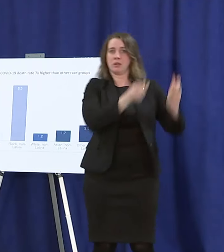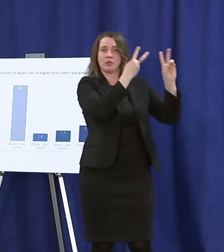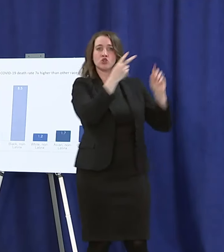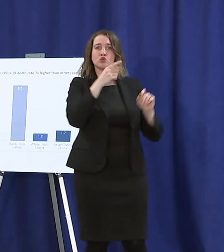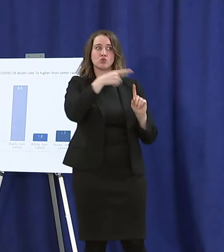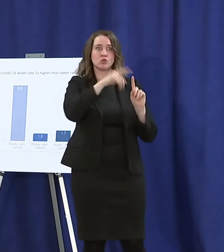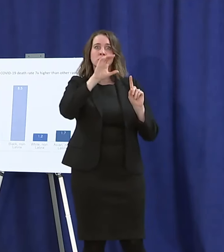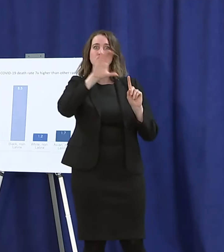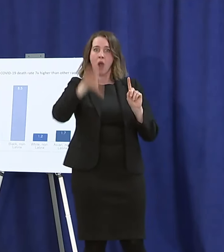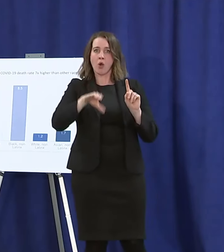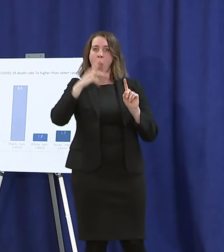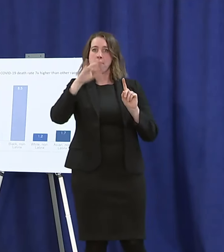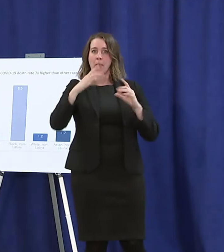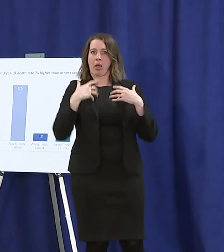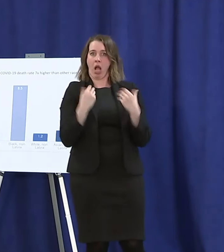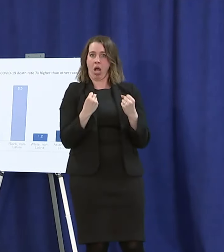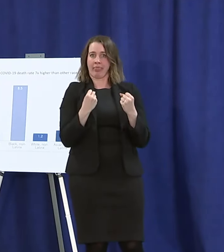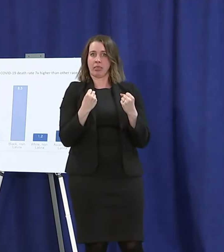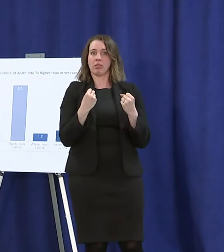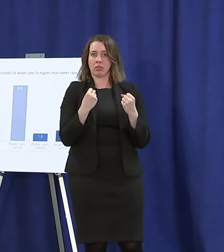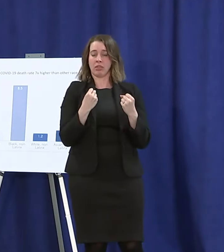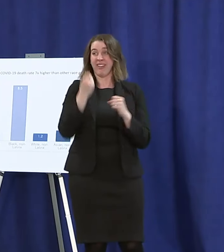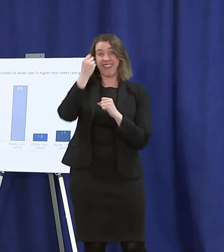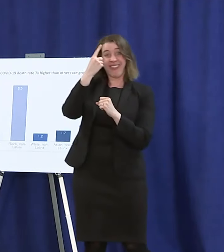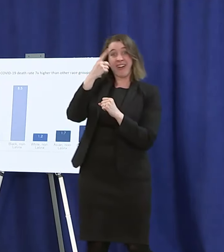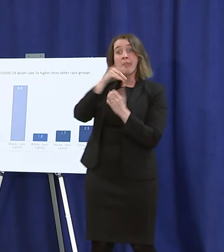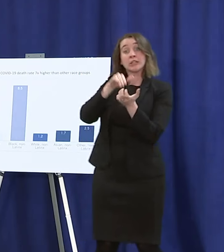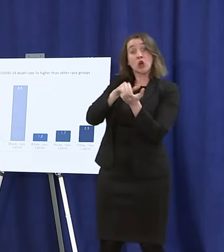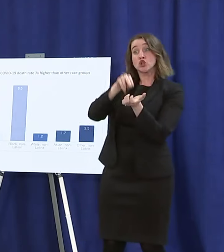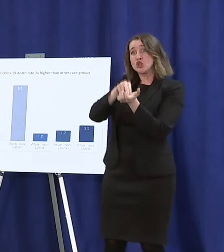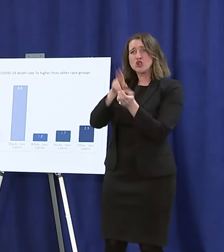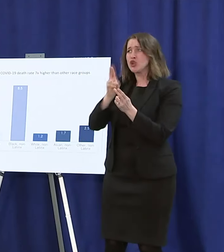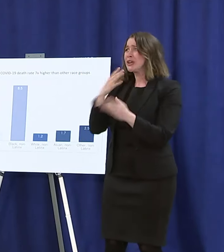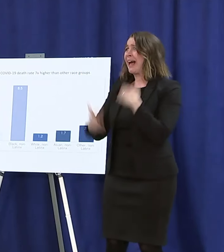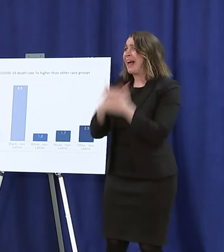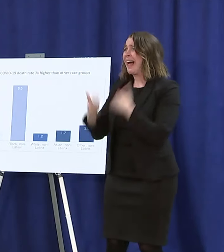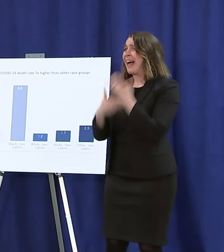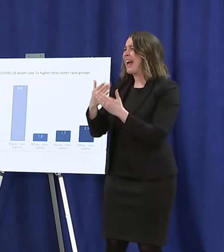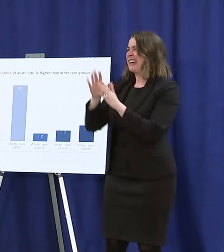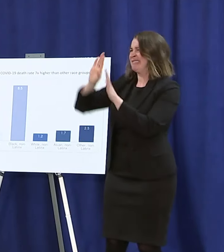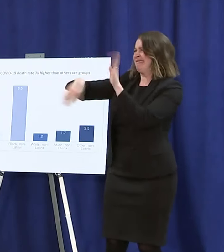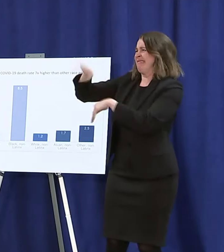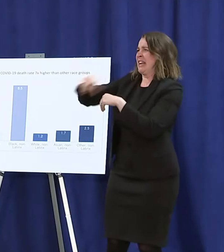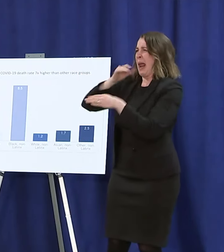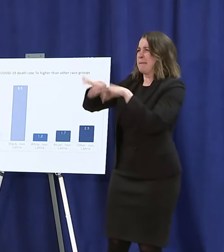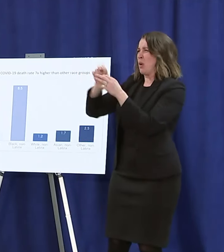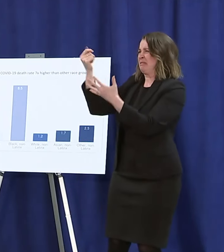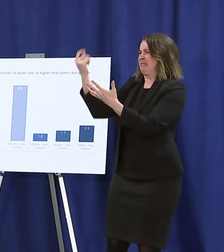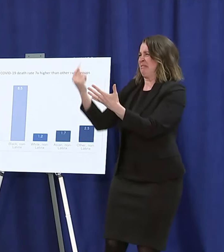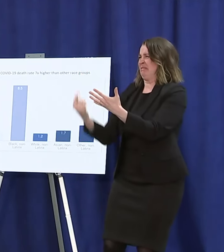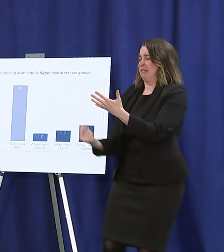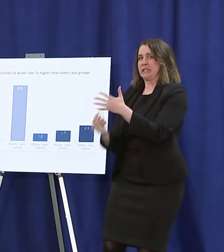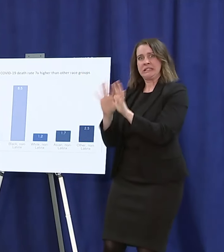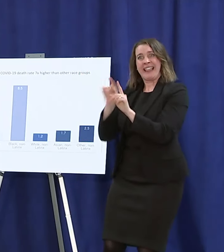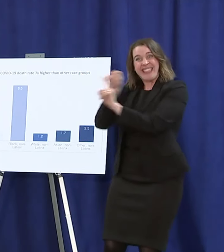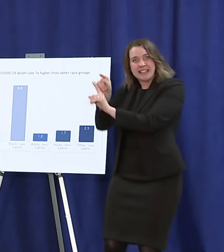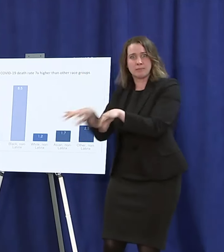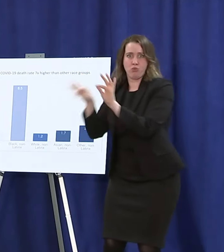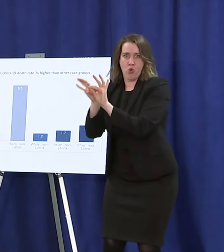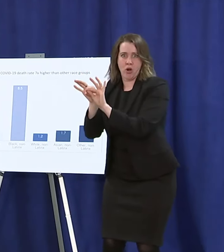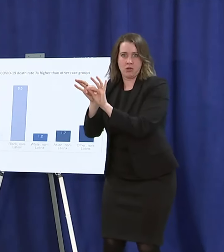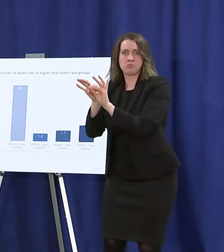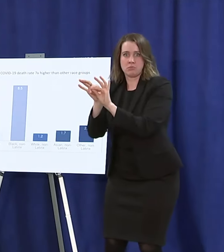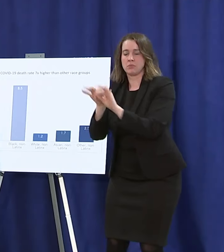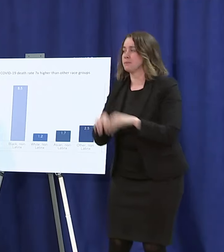seeing is they're skipping the demographic information. We just can't have that continue. Doctor? Yeah. I'll just add a little